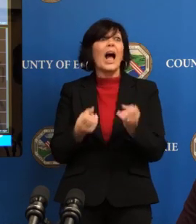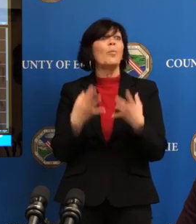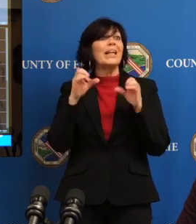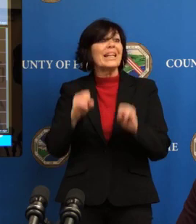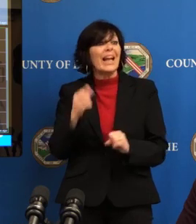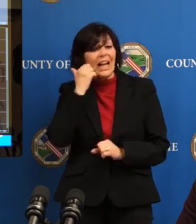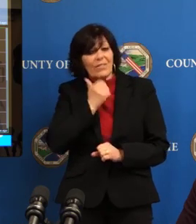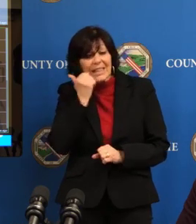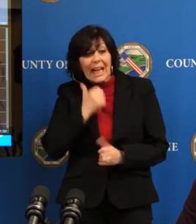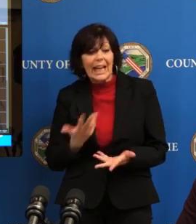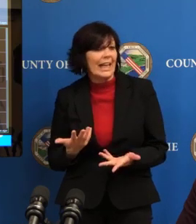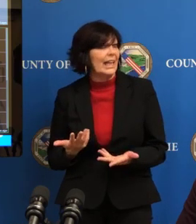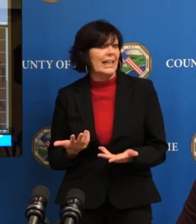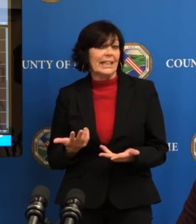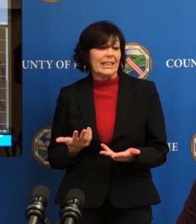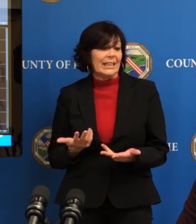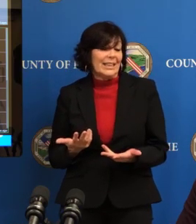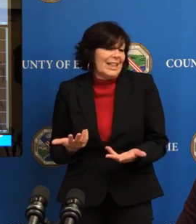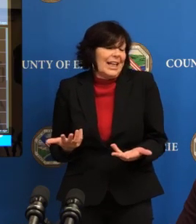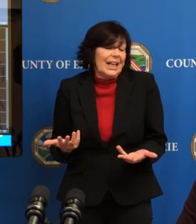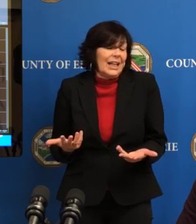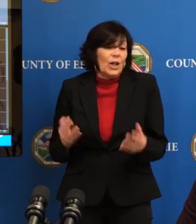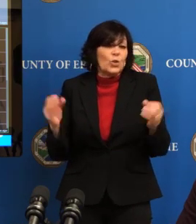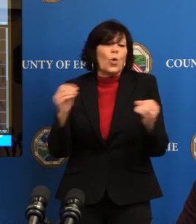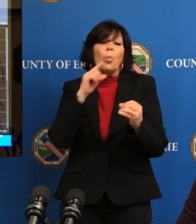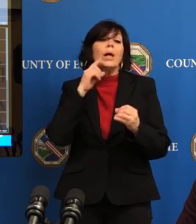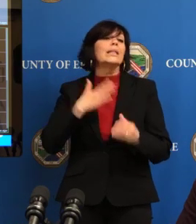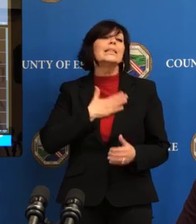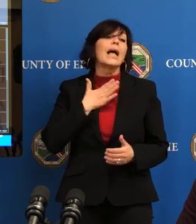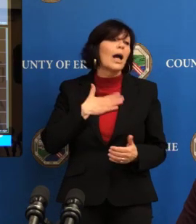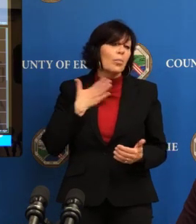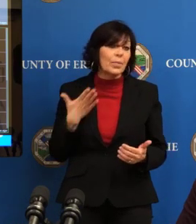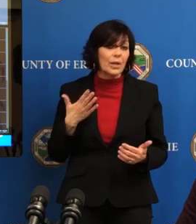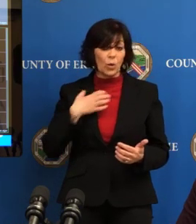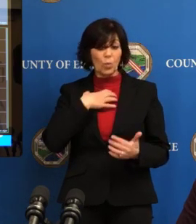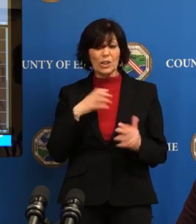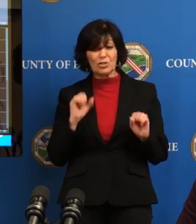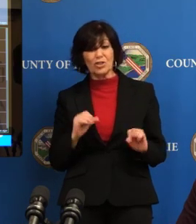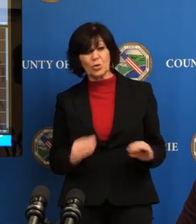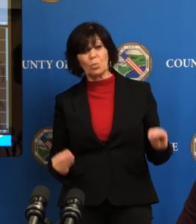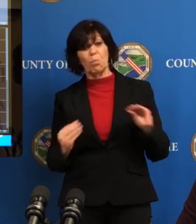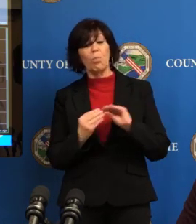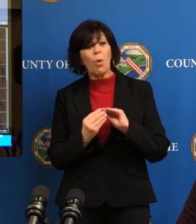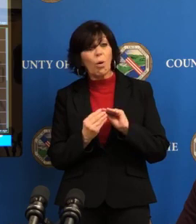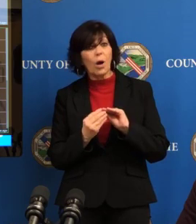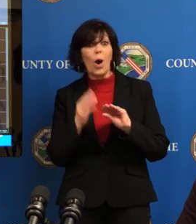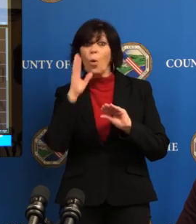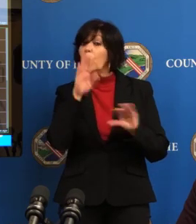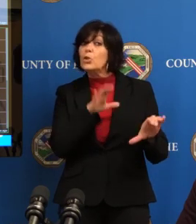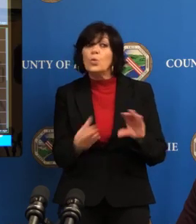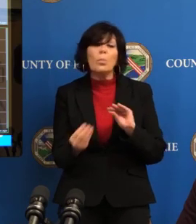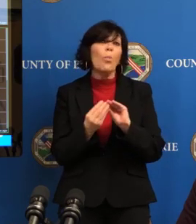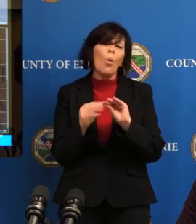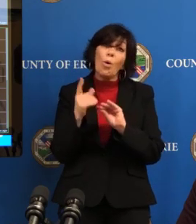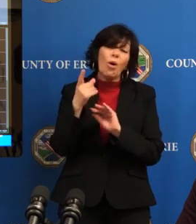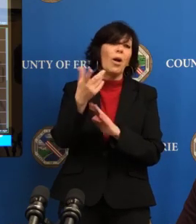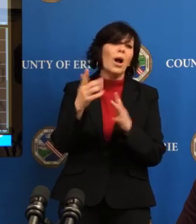too. So no one's happy about it. We wish we could have done more. We're going to do more in the long